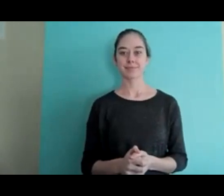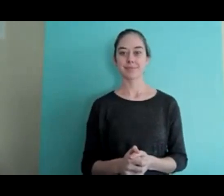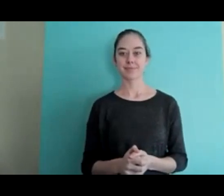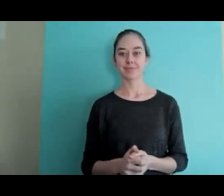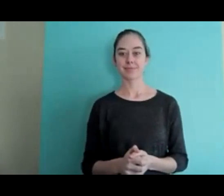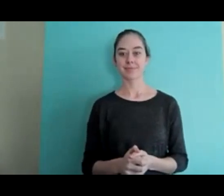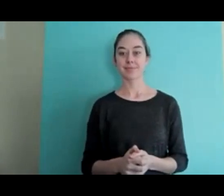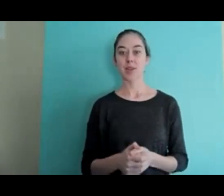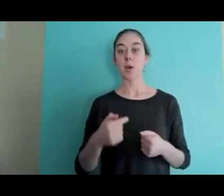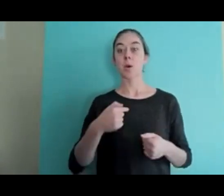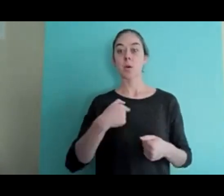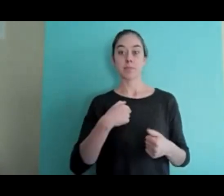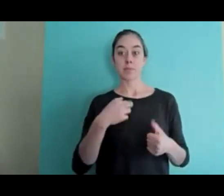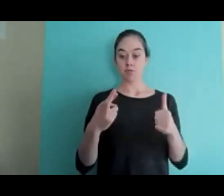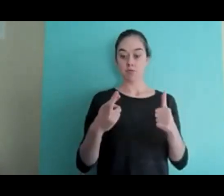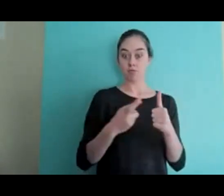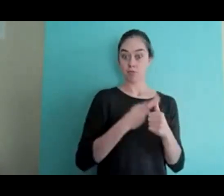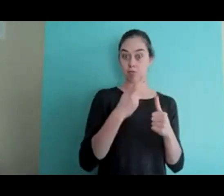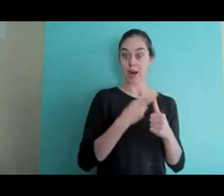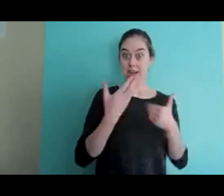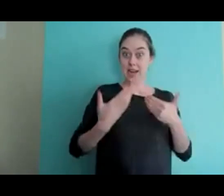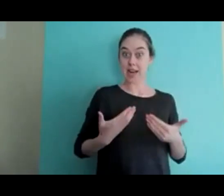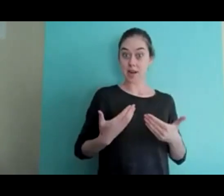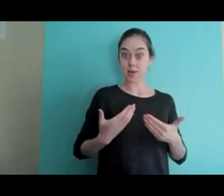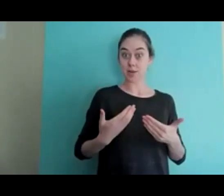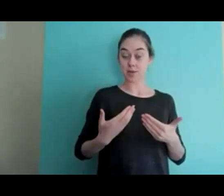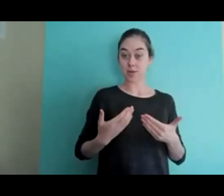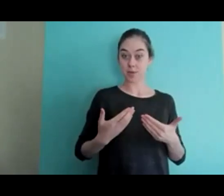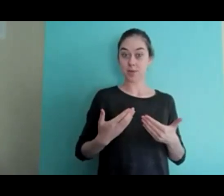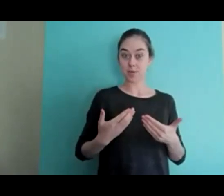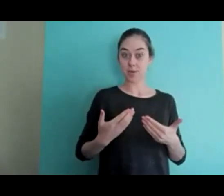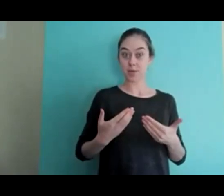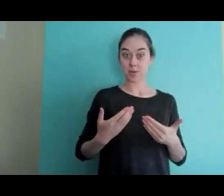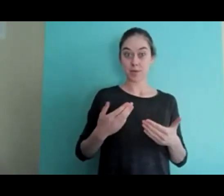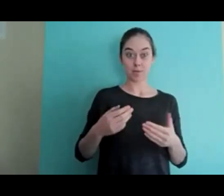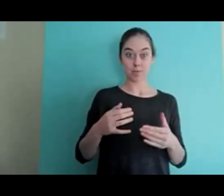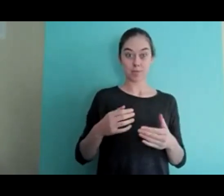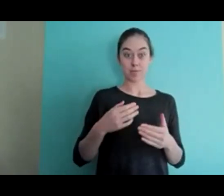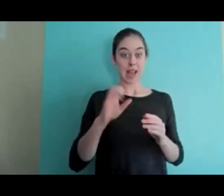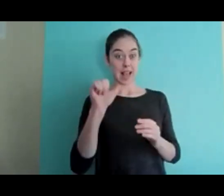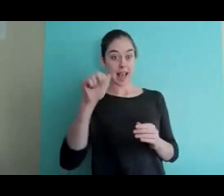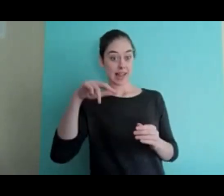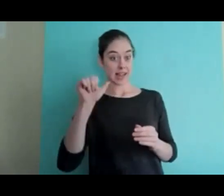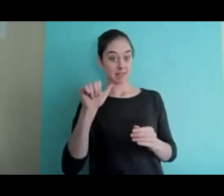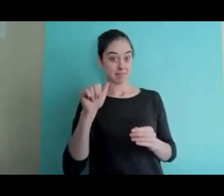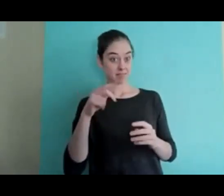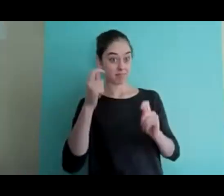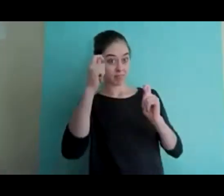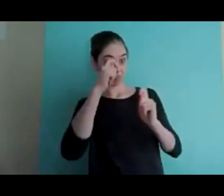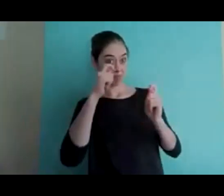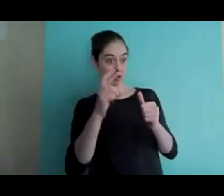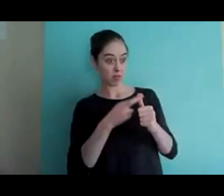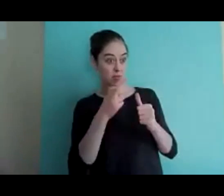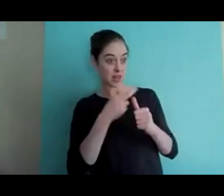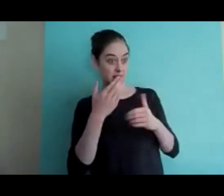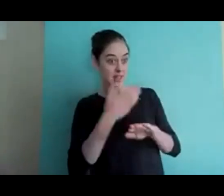I'm ready to get going. So whenever you think we should get going, Anna, just give me the nod, please.